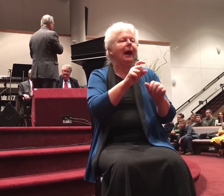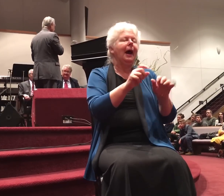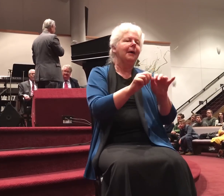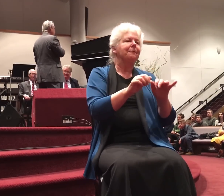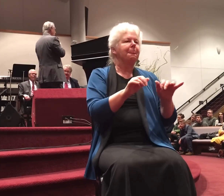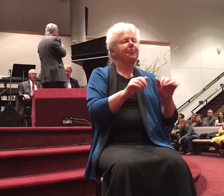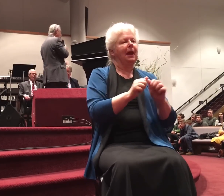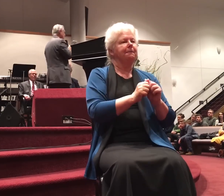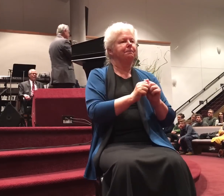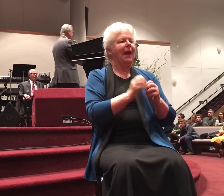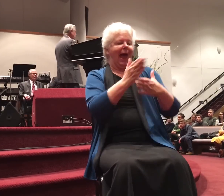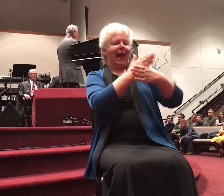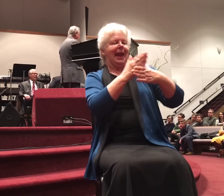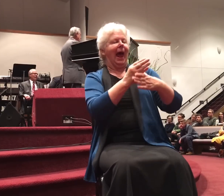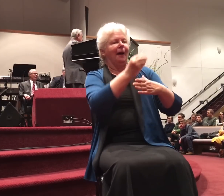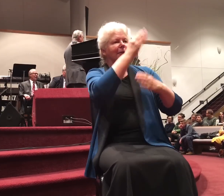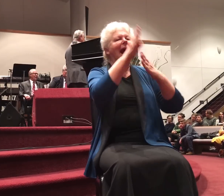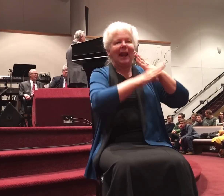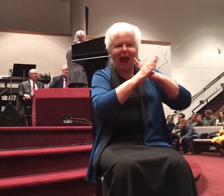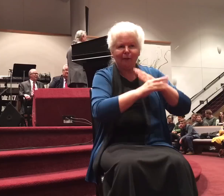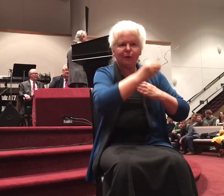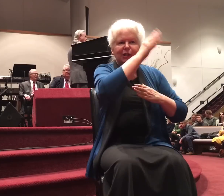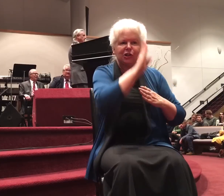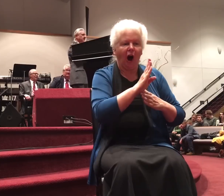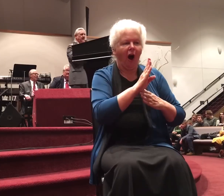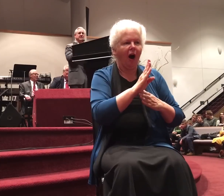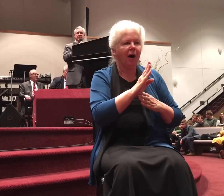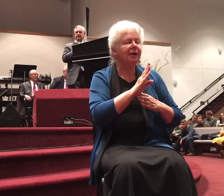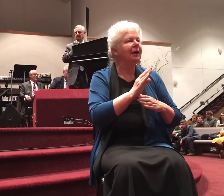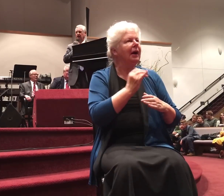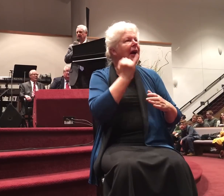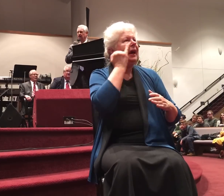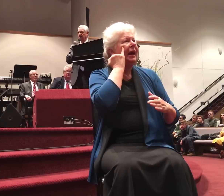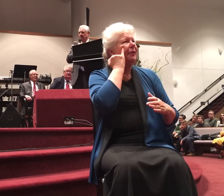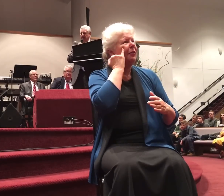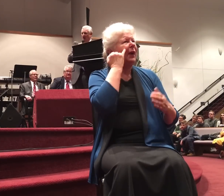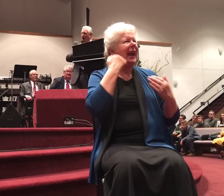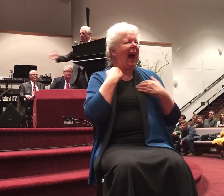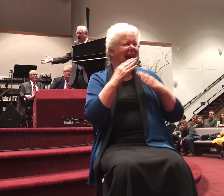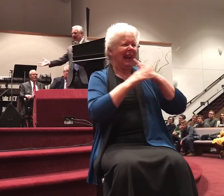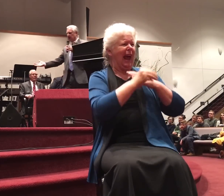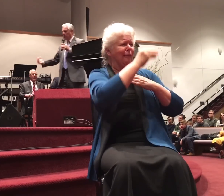If we had a God who only did what we knew, how can he fix anything?